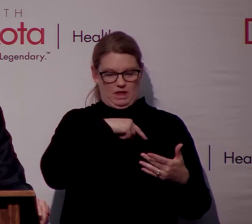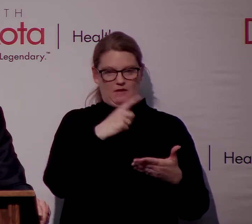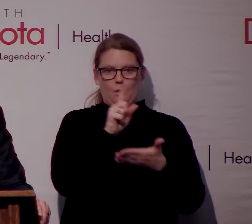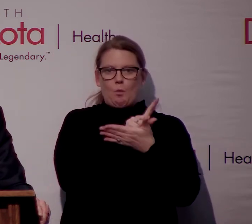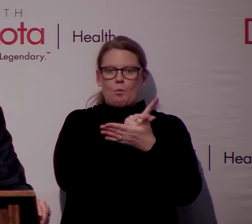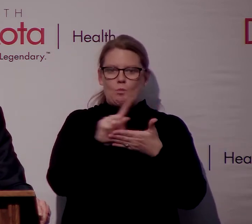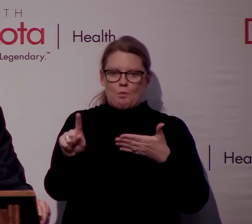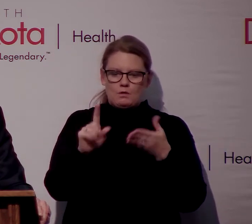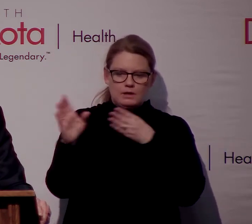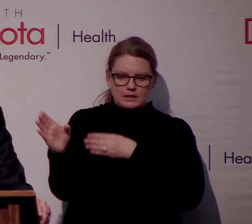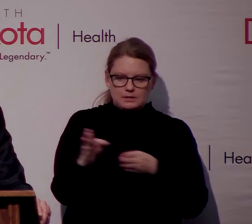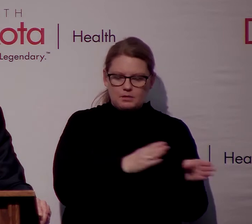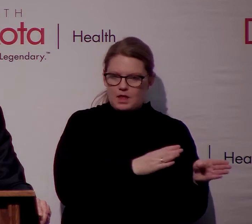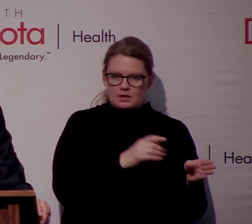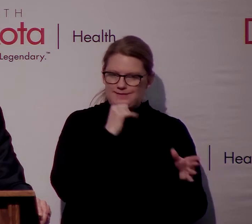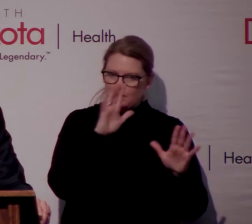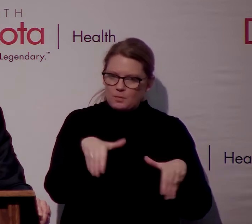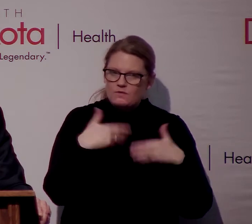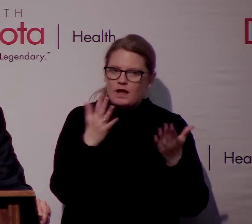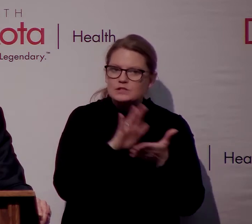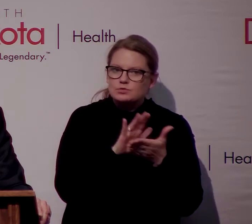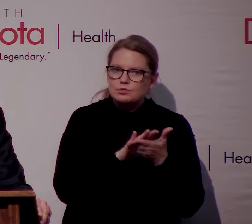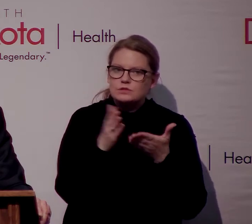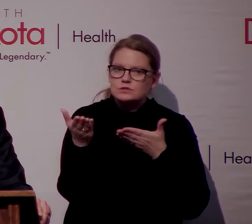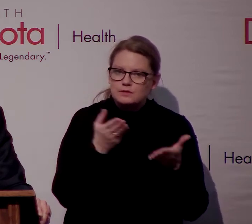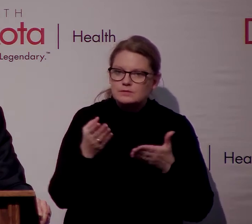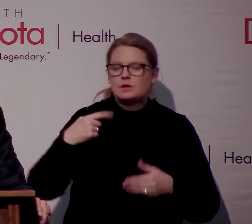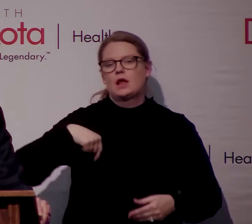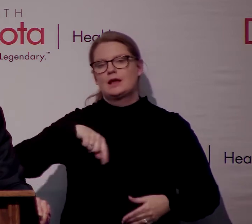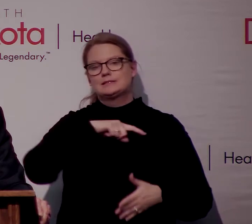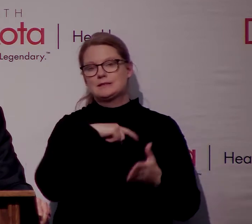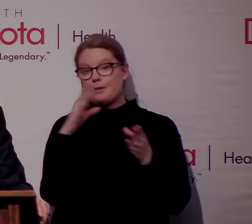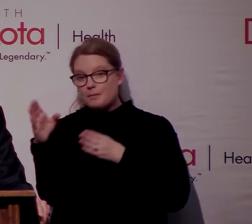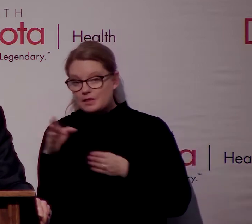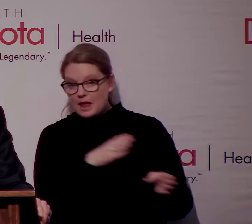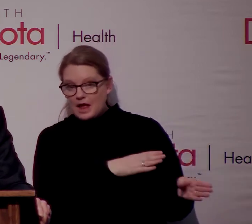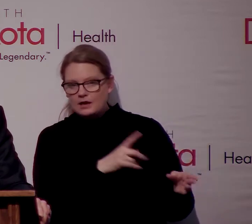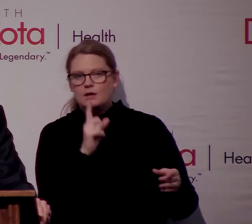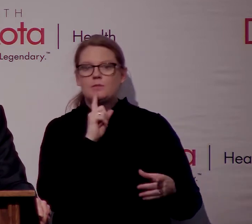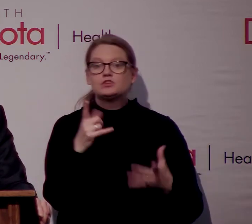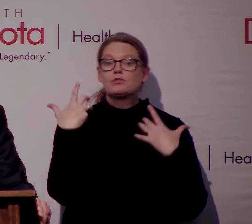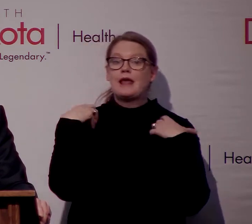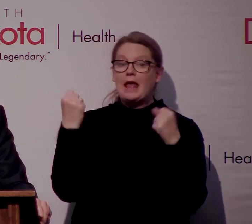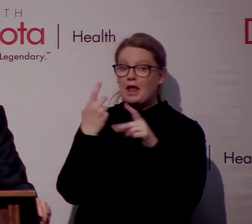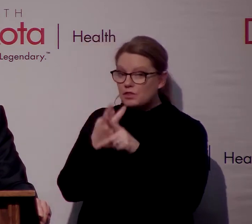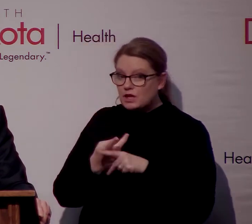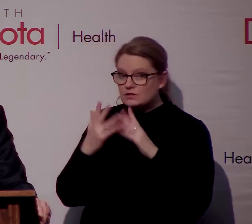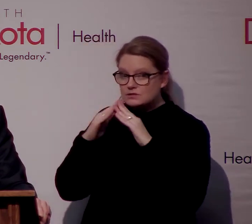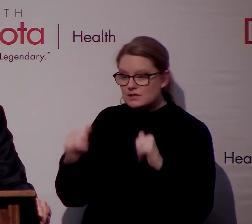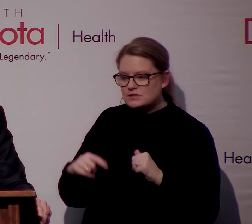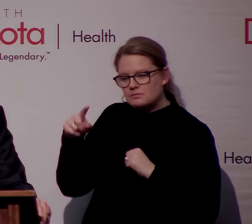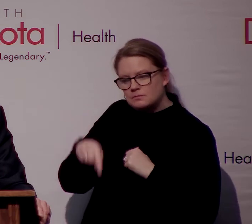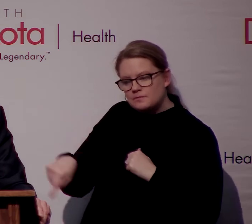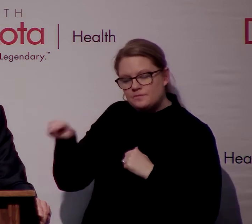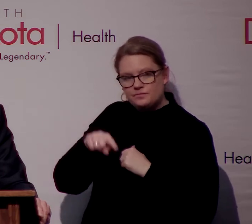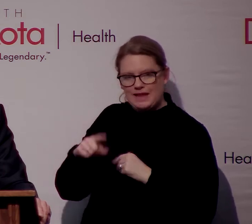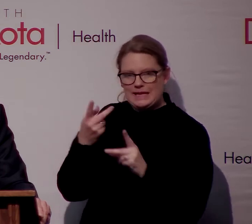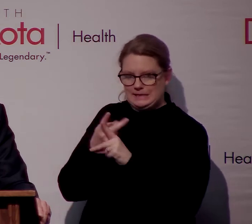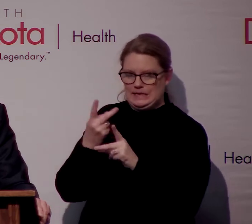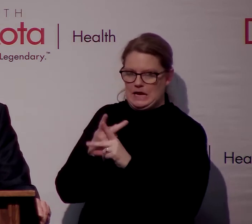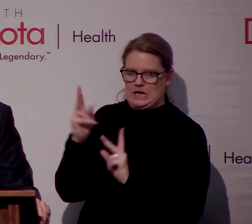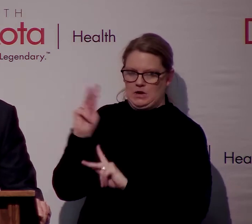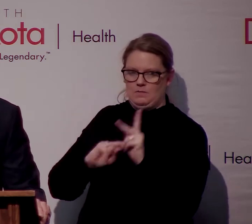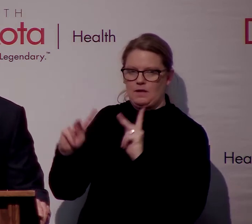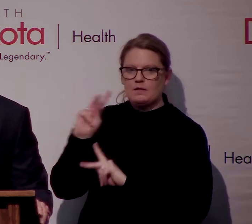how we deliver school services, but for us to plan to make sure that our healthcare system can take care of those that are most vulnerable. The